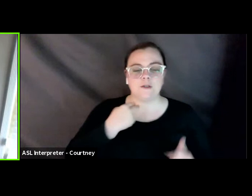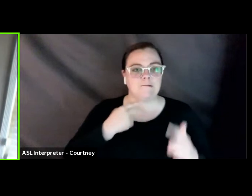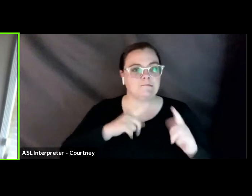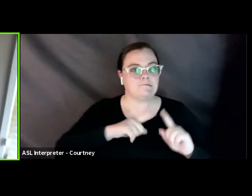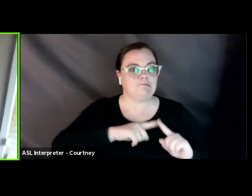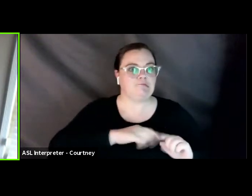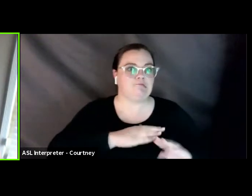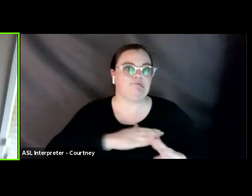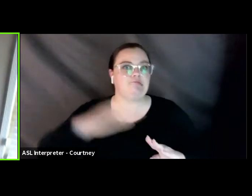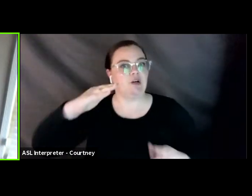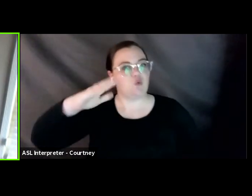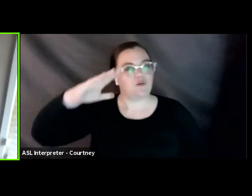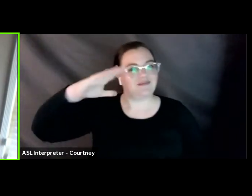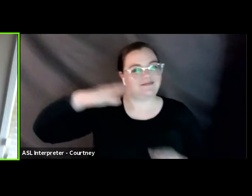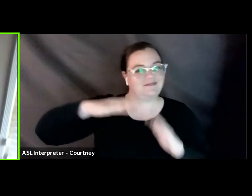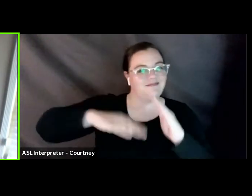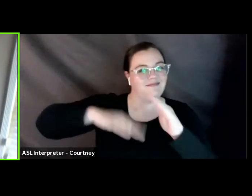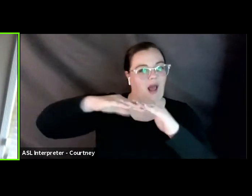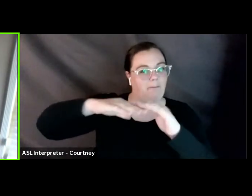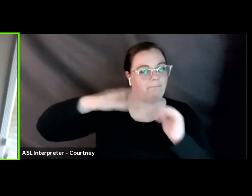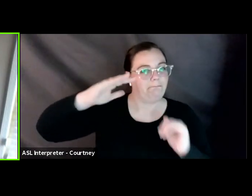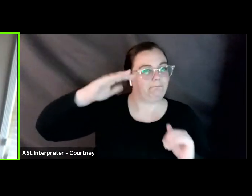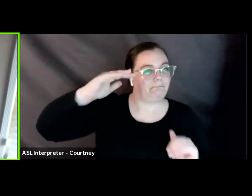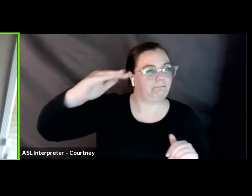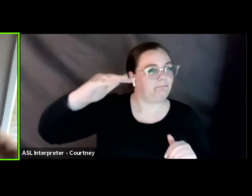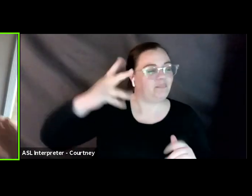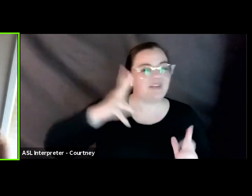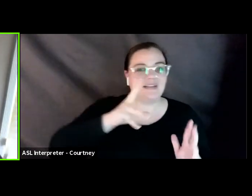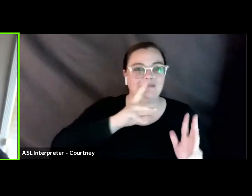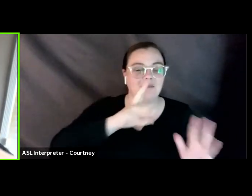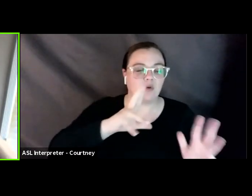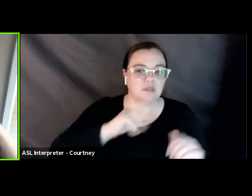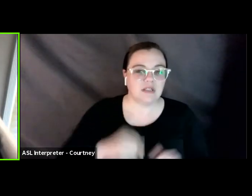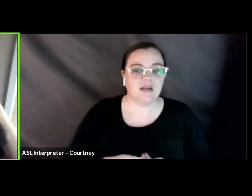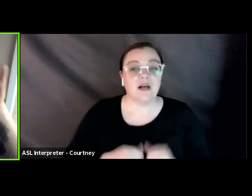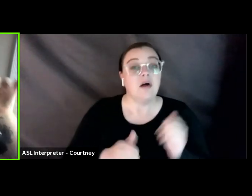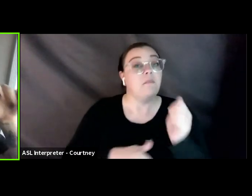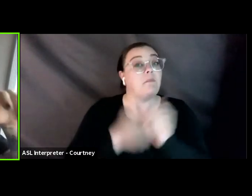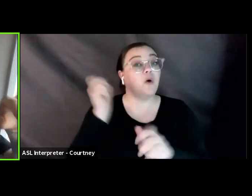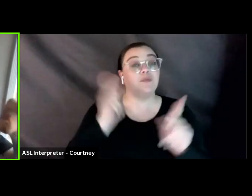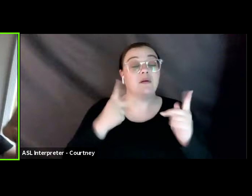the squeeze or without that break. So most people want to go,